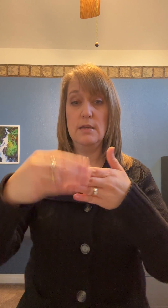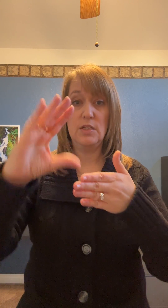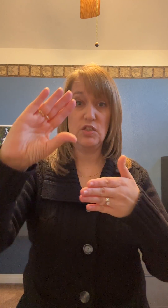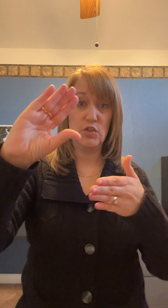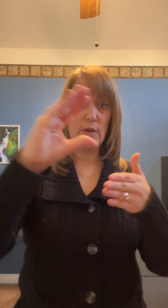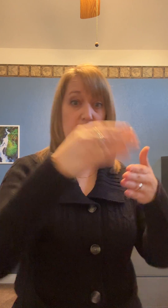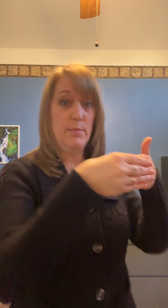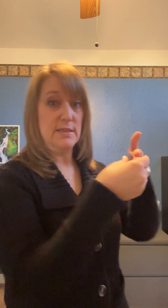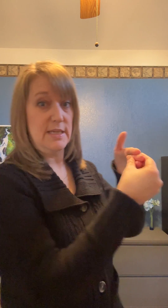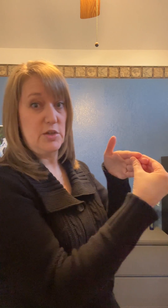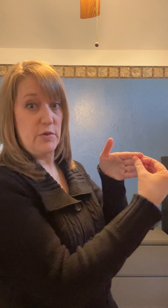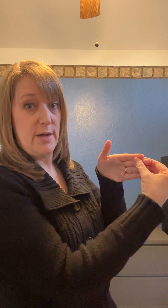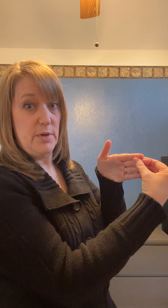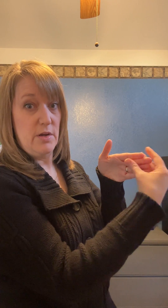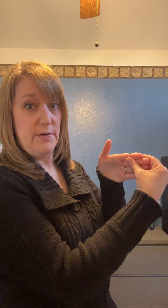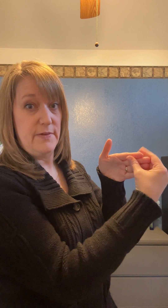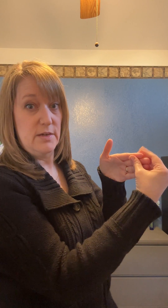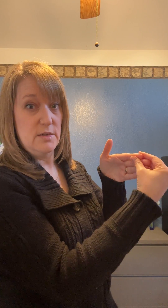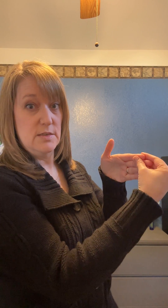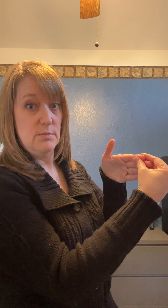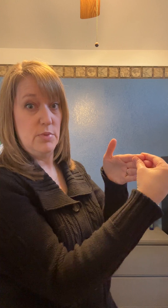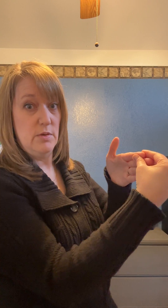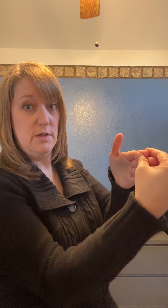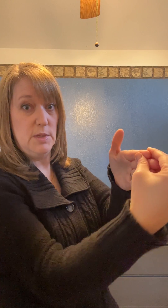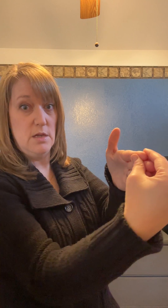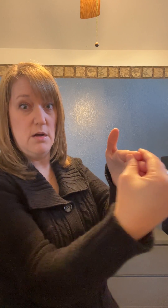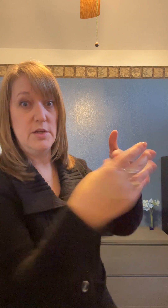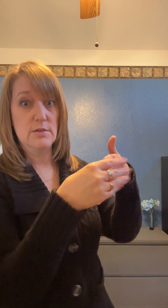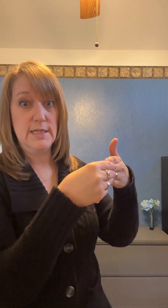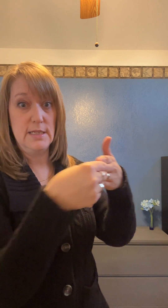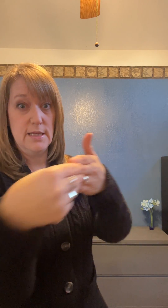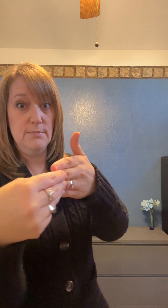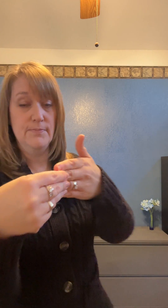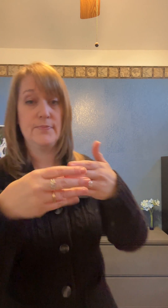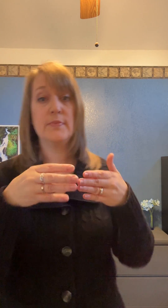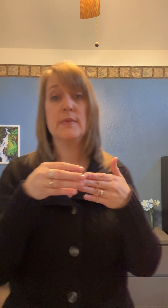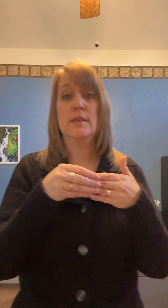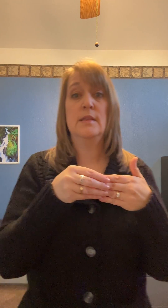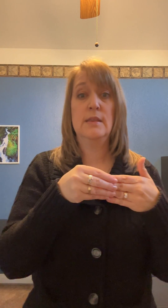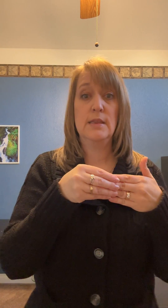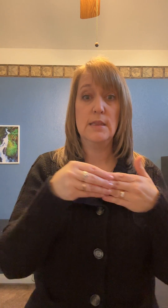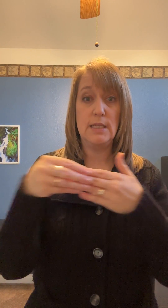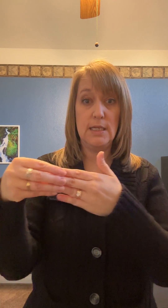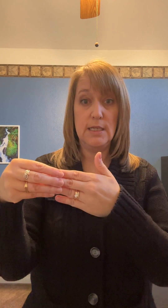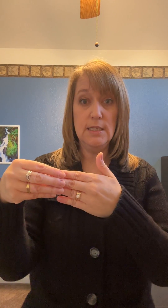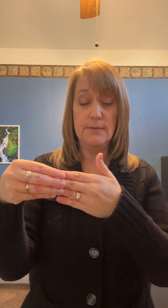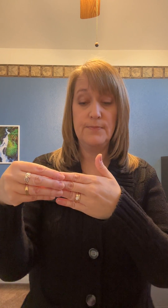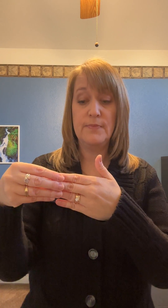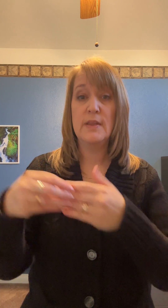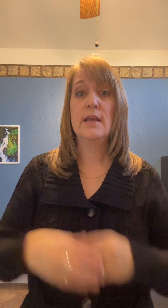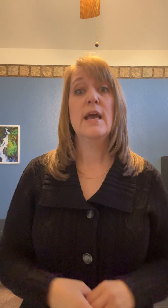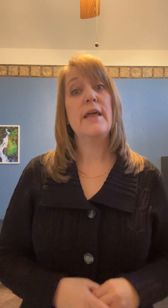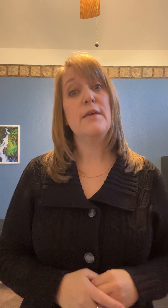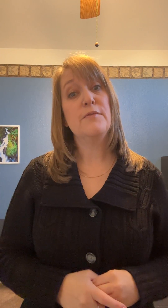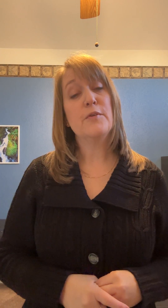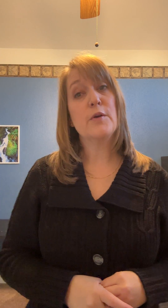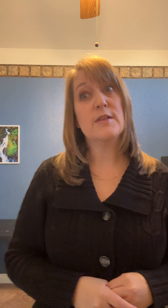just grab, it's like you're grabbing all your fingers and pulling them along, you're leading them. Lead. And then for the